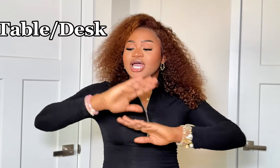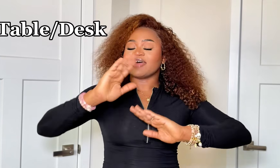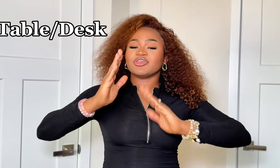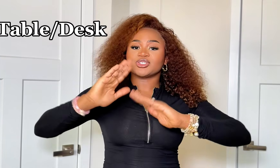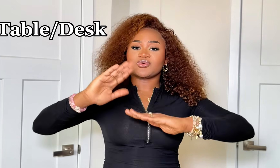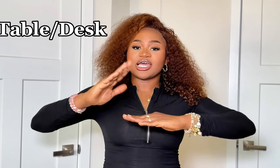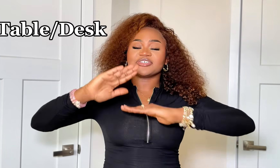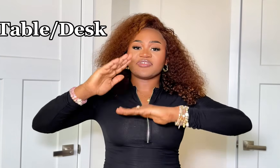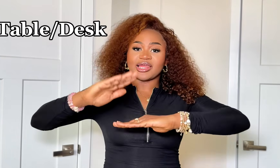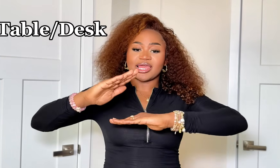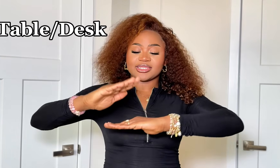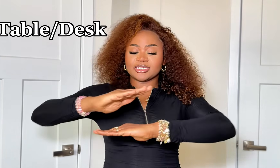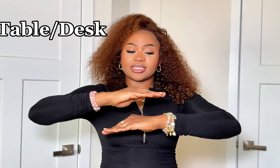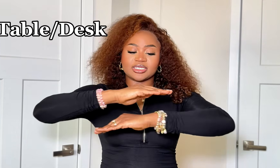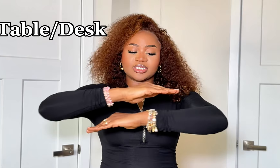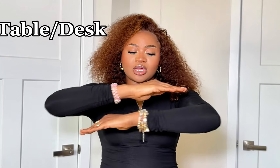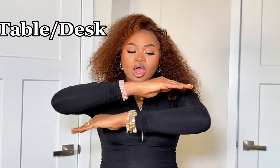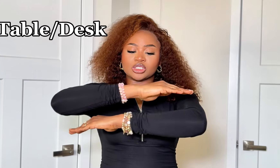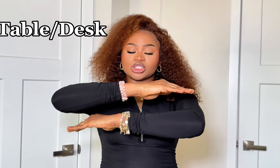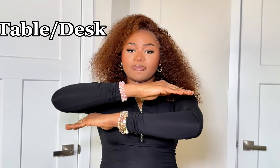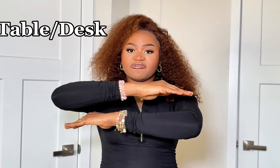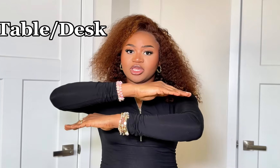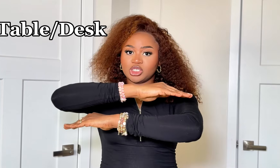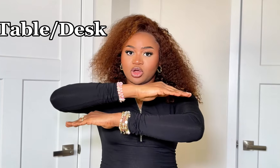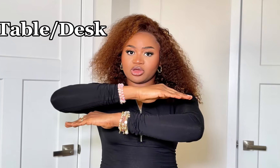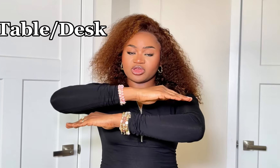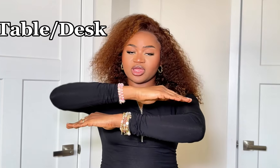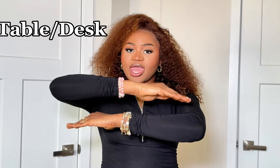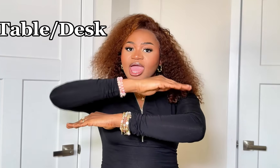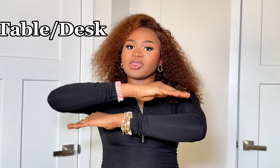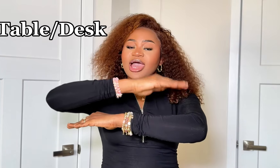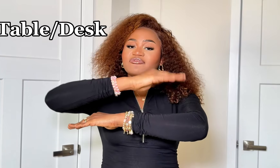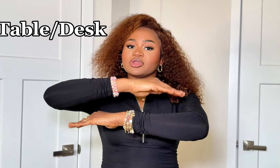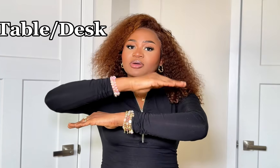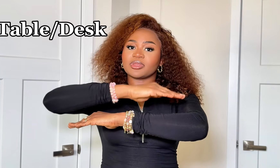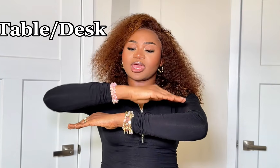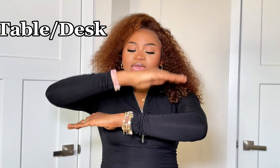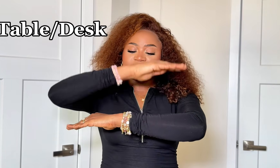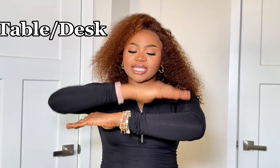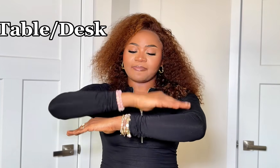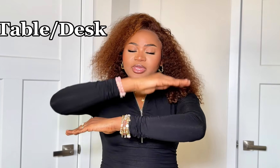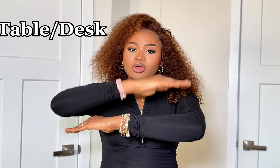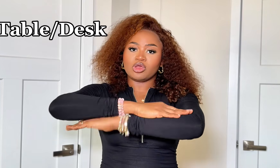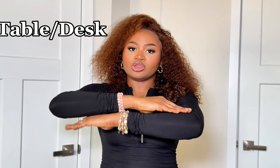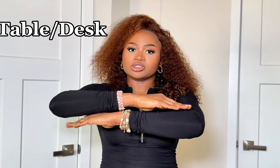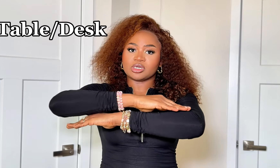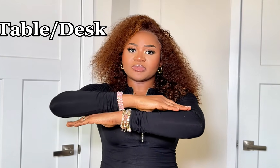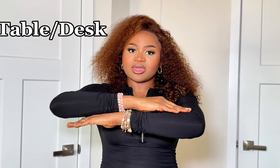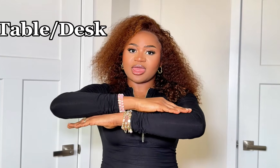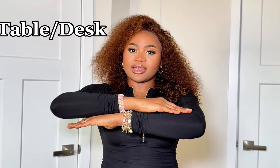have your two hands flat like this on top of each other, and you have your dominant hand tapping on your non-dominant hand like